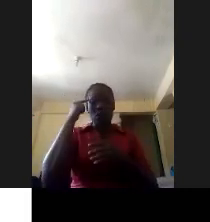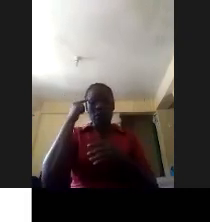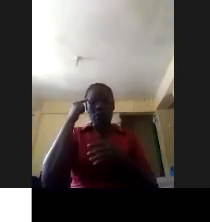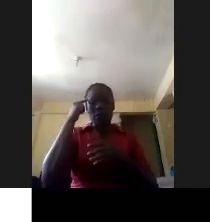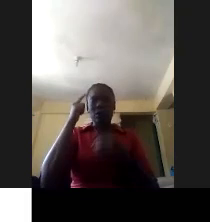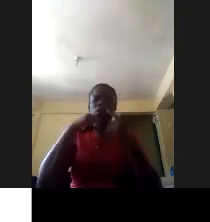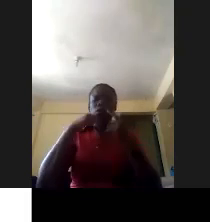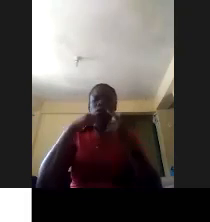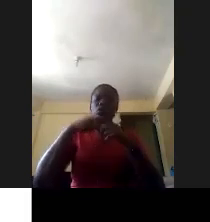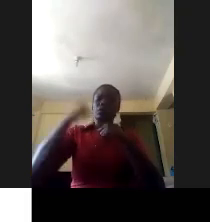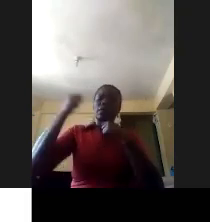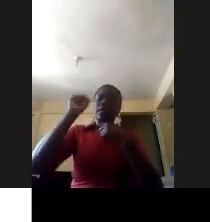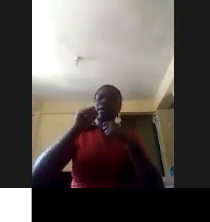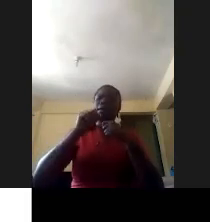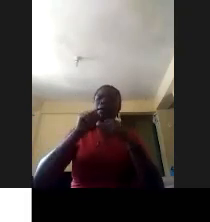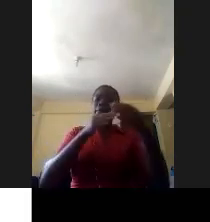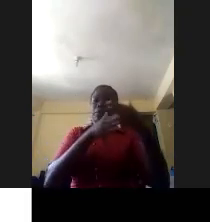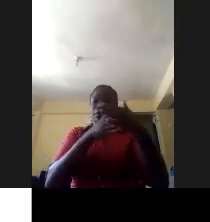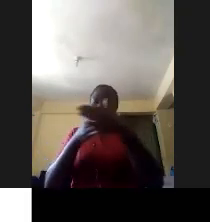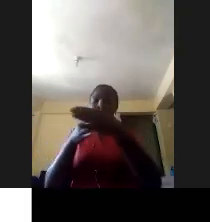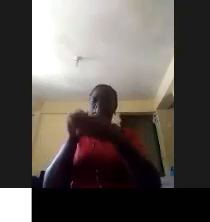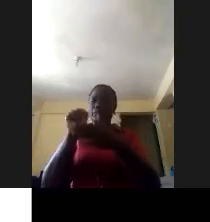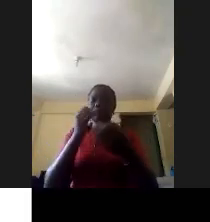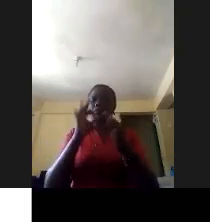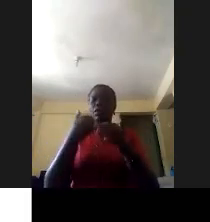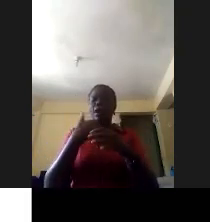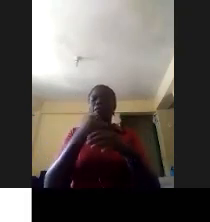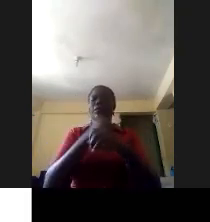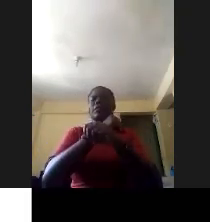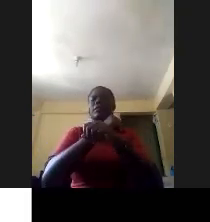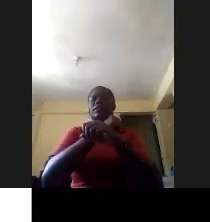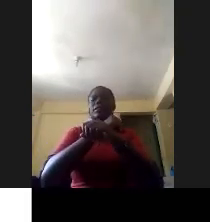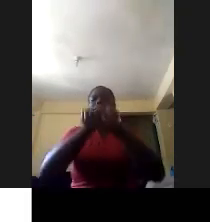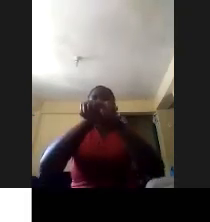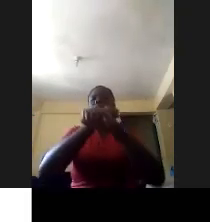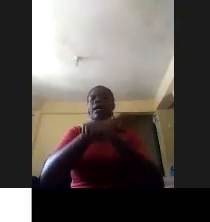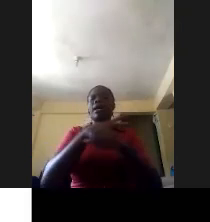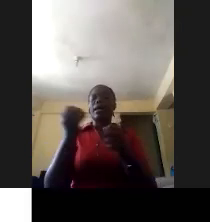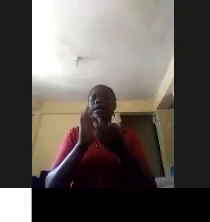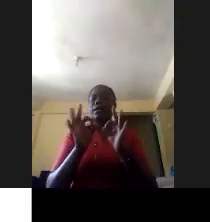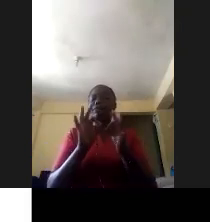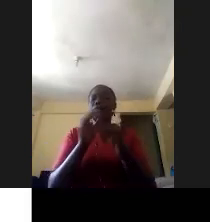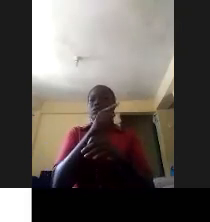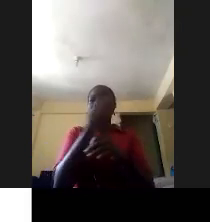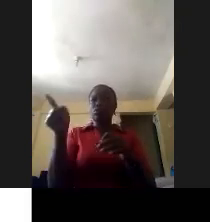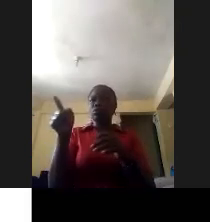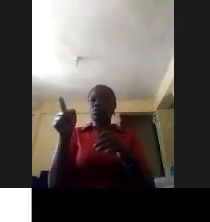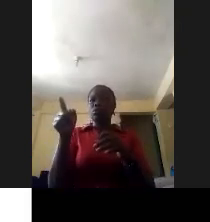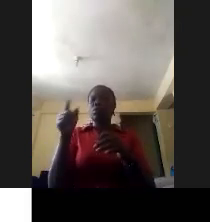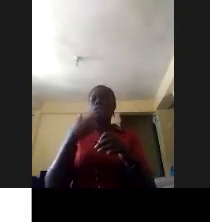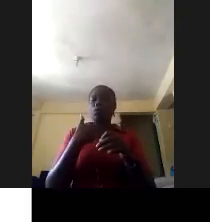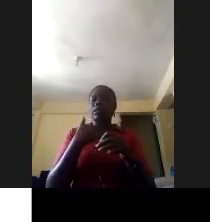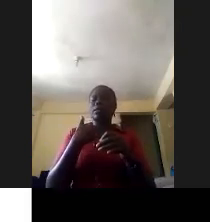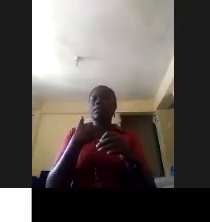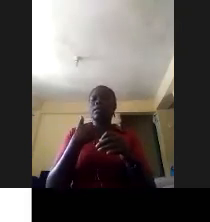be prevented if there is support. Yeah, and even if it's you extending support towards